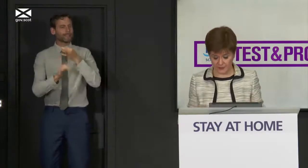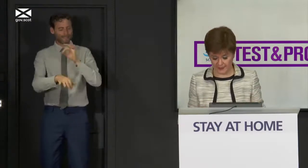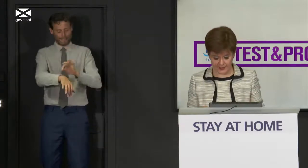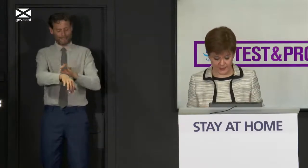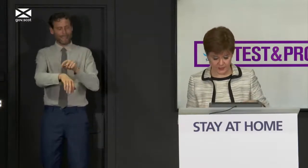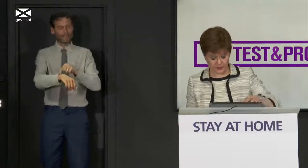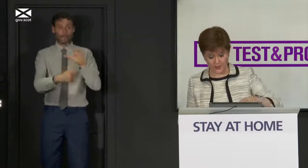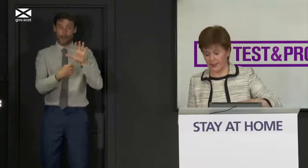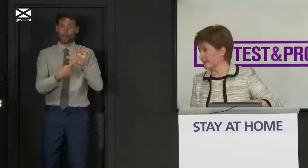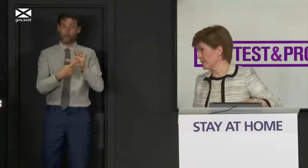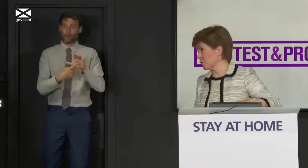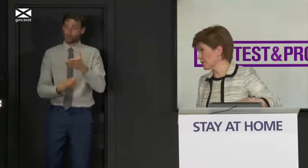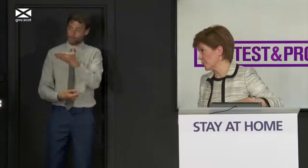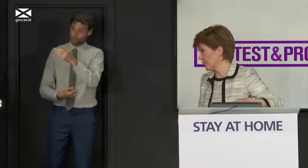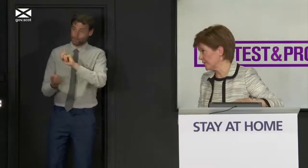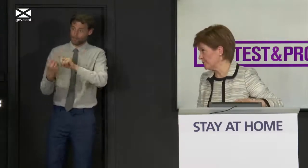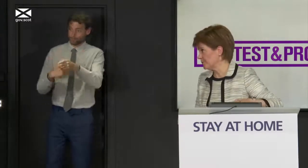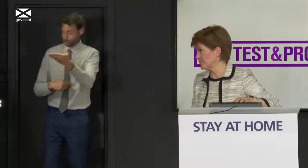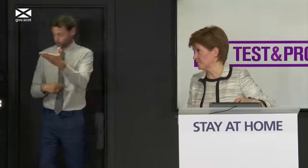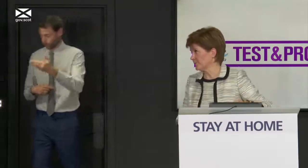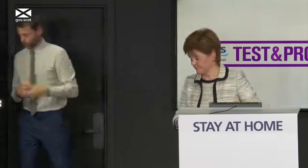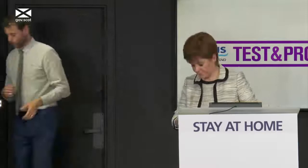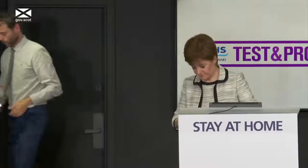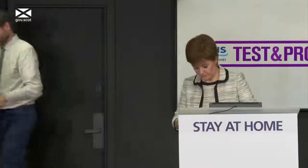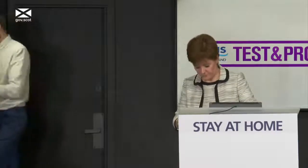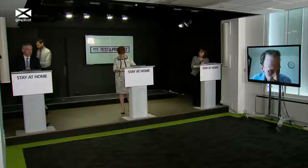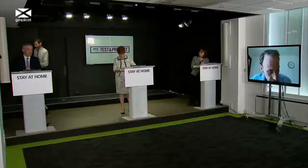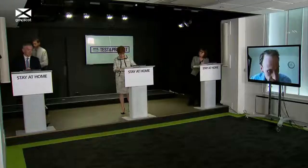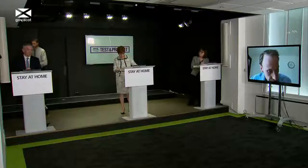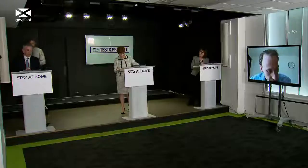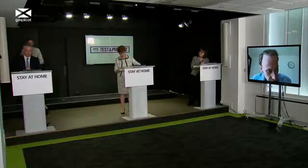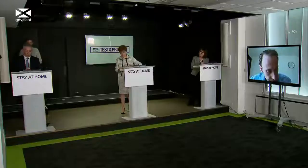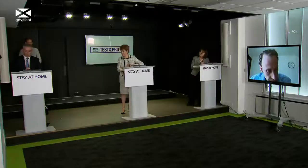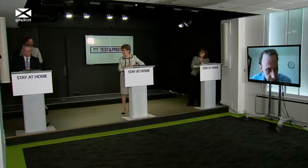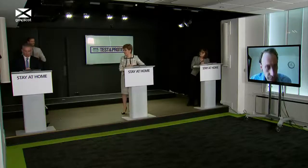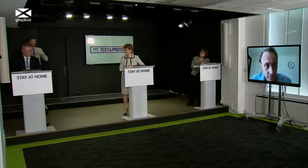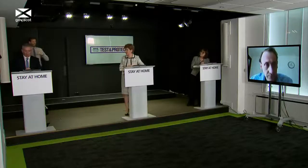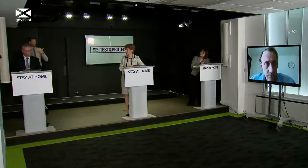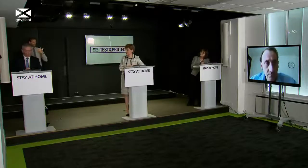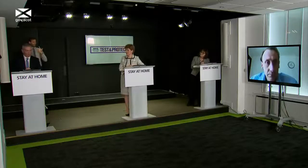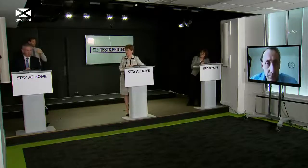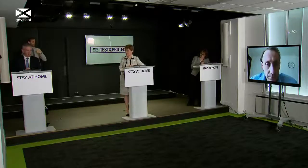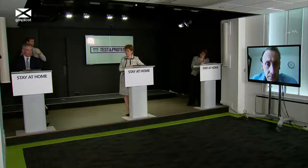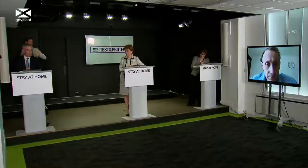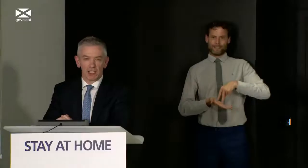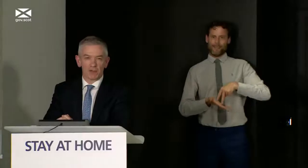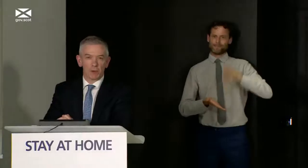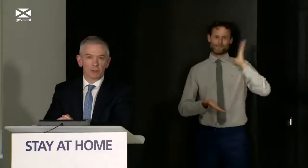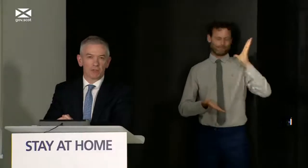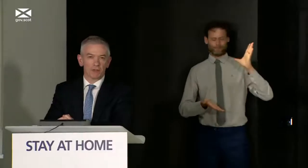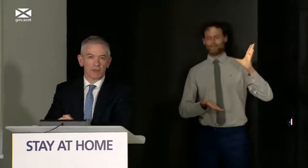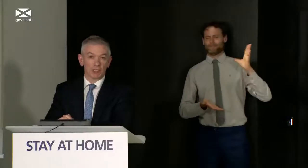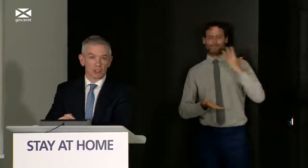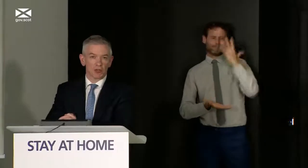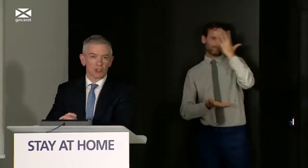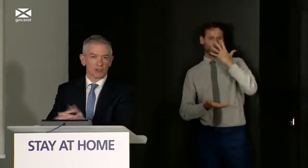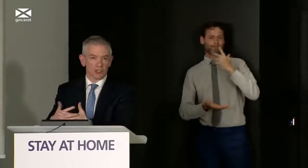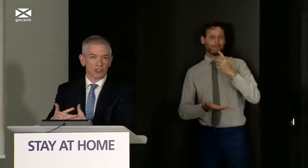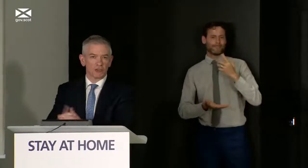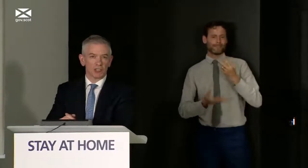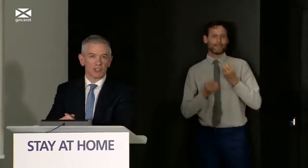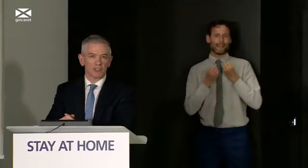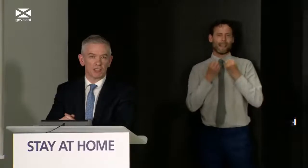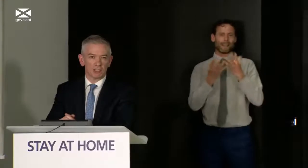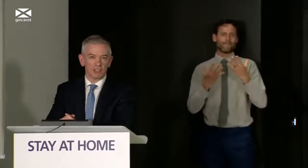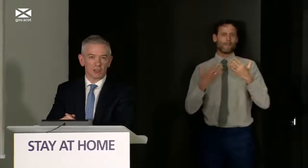important. So I'll ask Gregor to say a word about that. So it feels really strange to be able to kind of stand in front of you today and actually give you public health advice. It's not